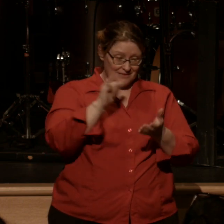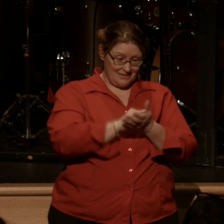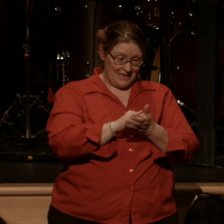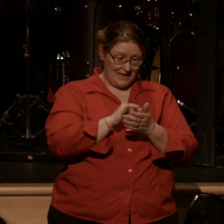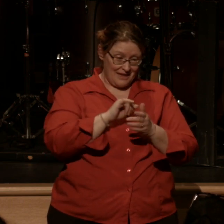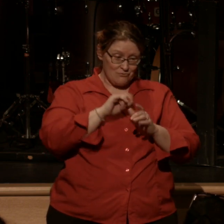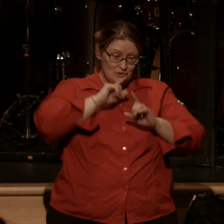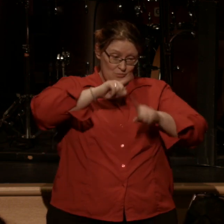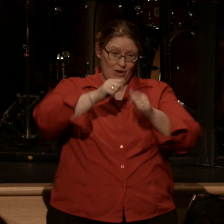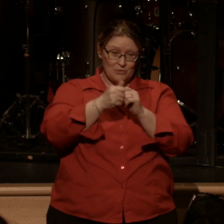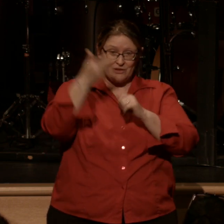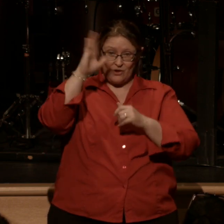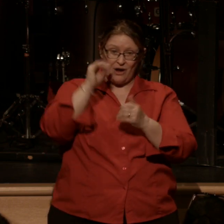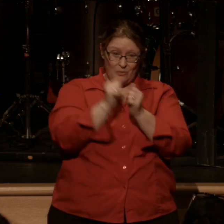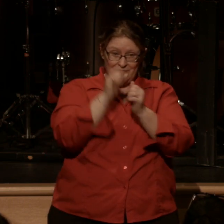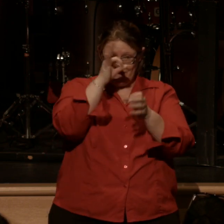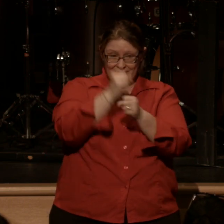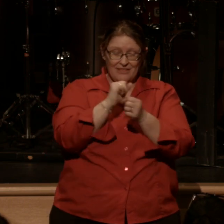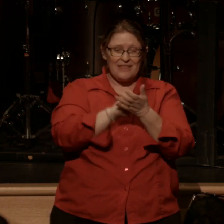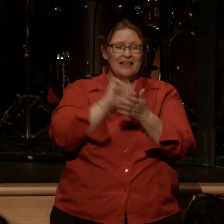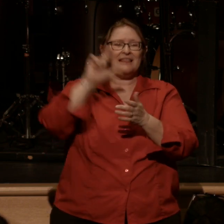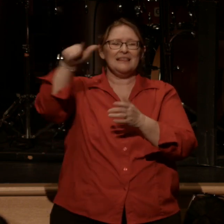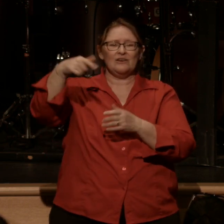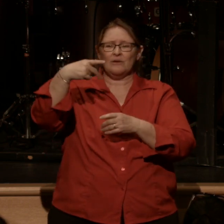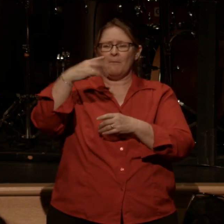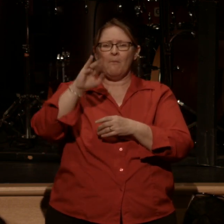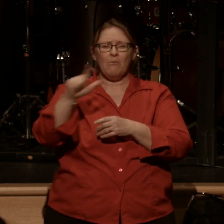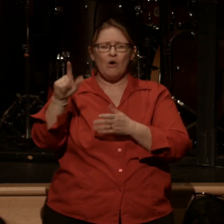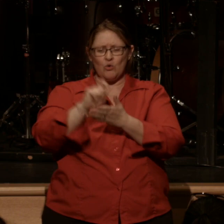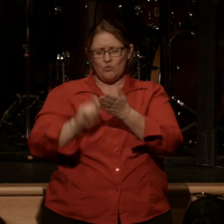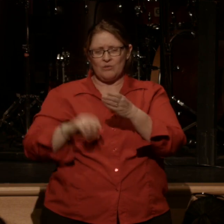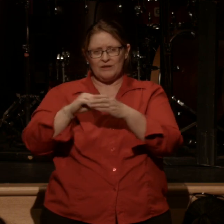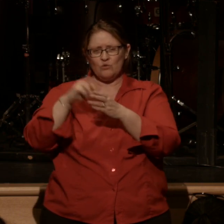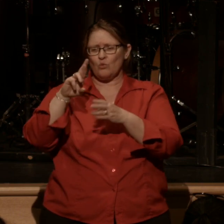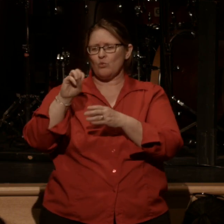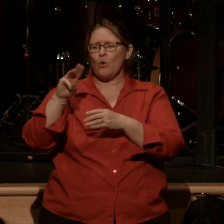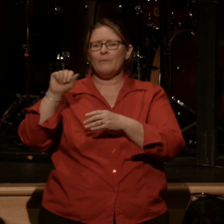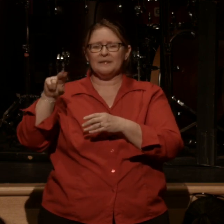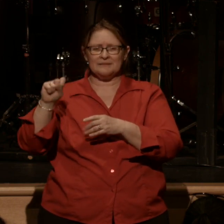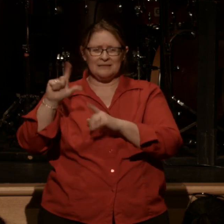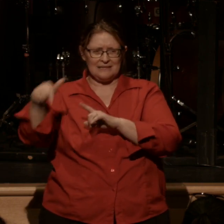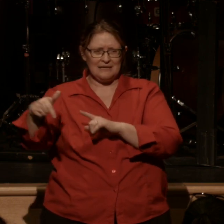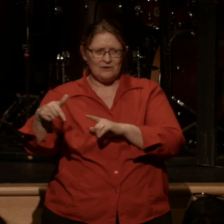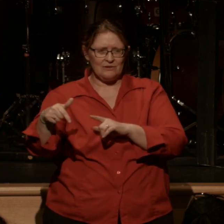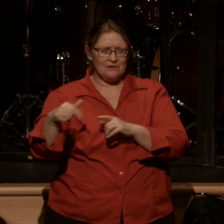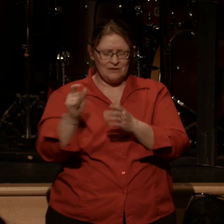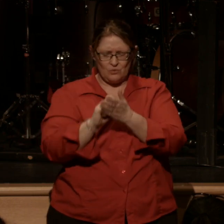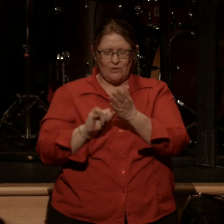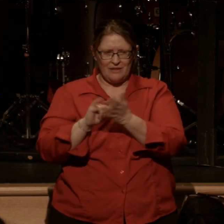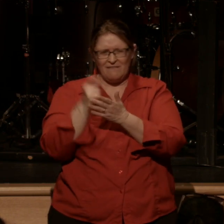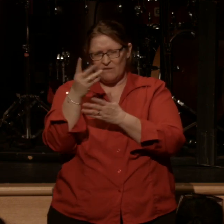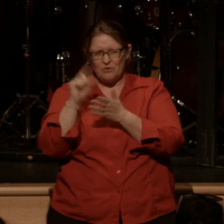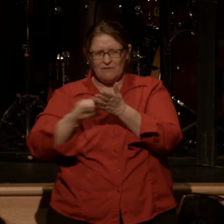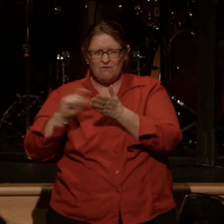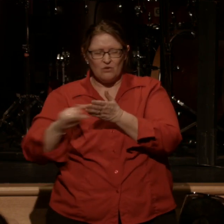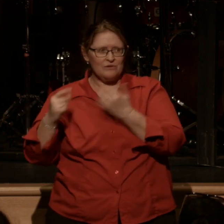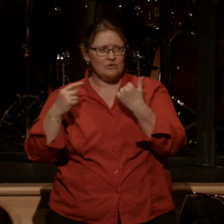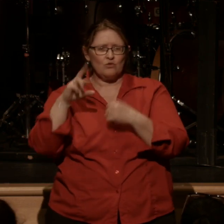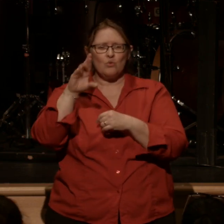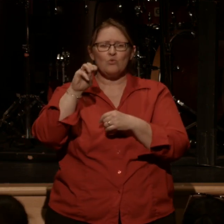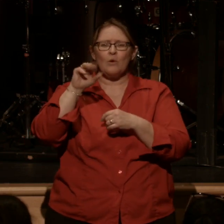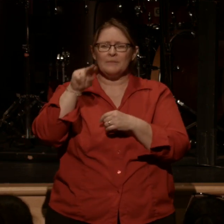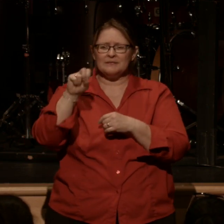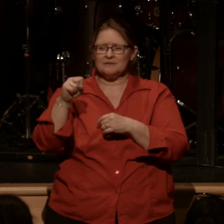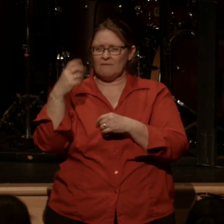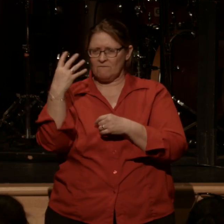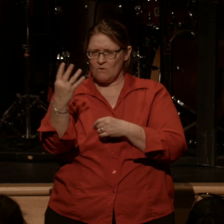response to God in faith that Paul wrote later in the book of Romans about this response. I want to show you a few of these verses. In Romans